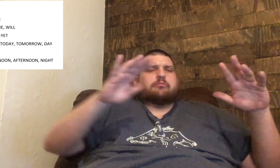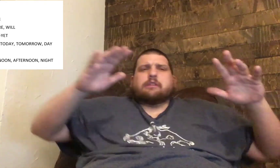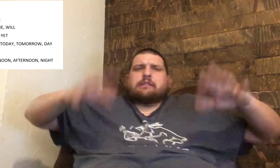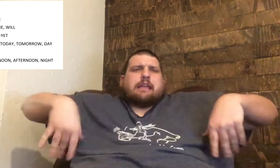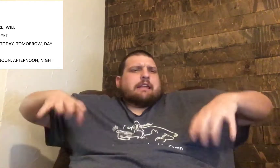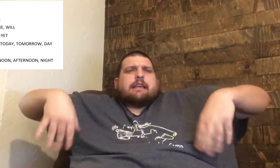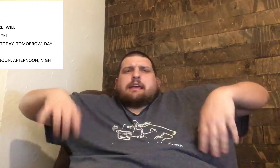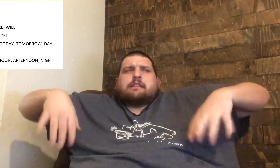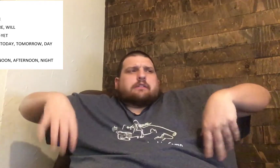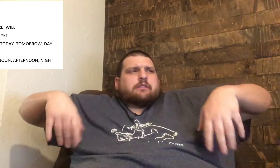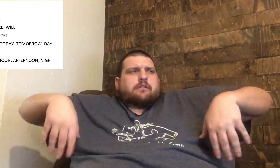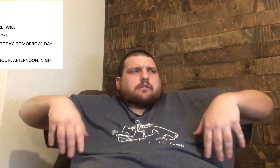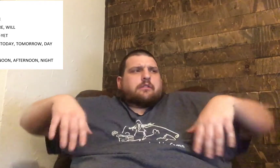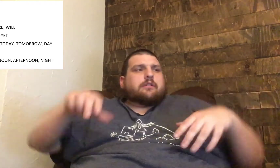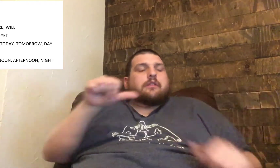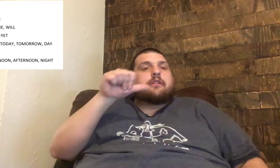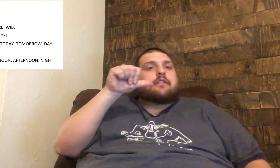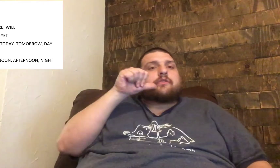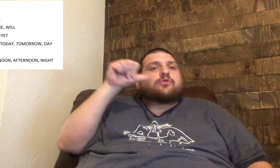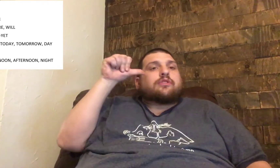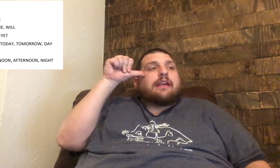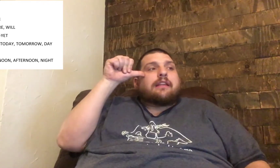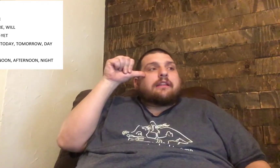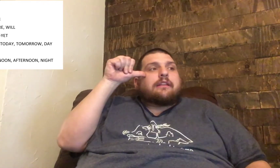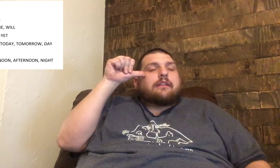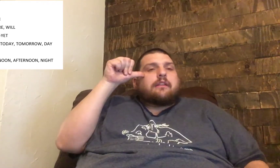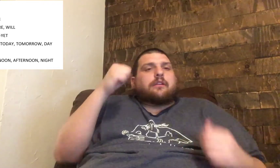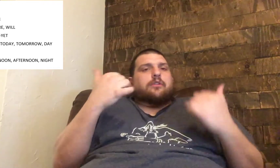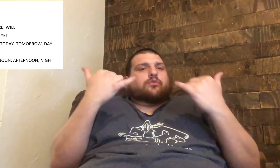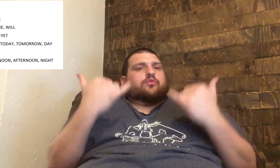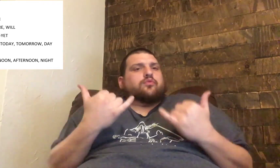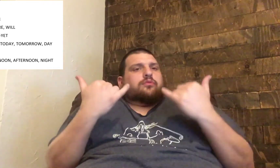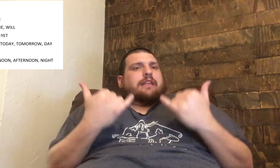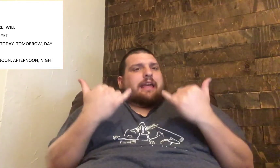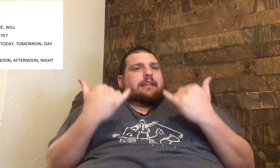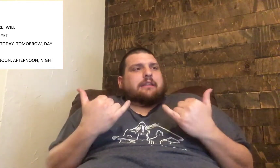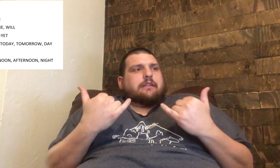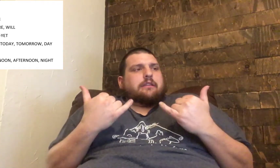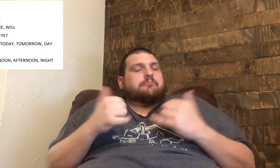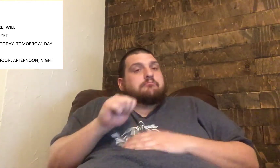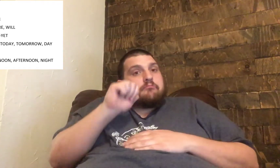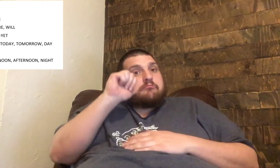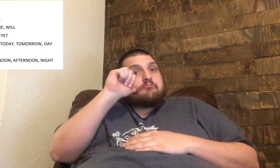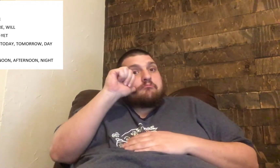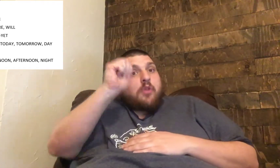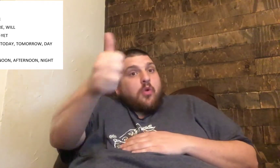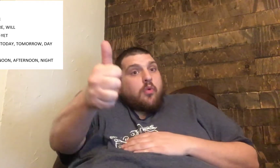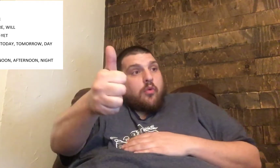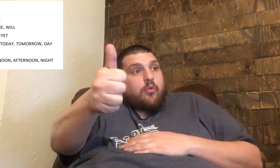finish, not yet, yesterday, today,